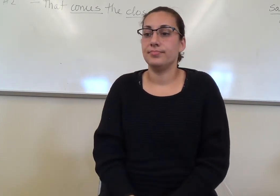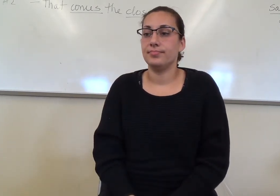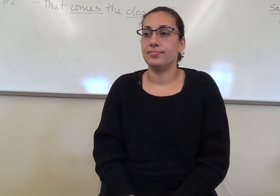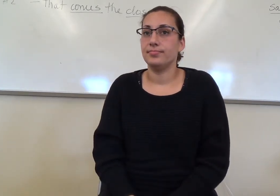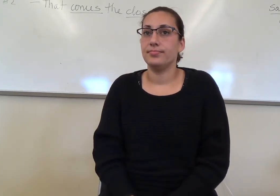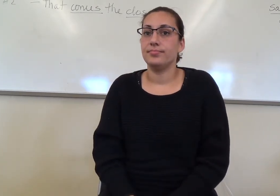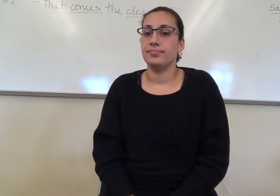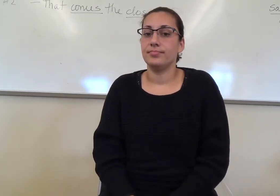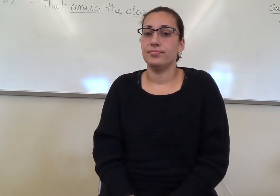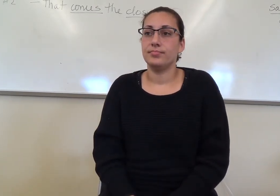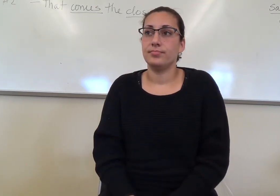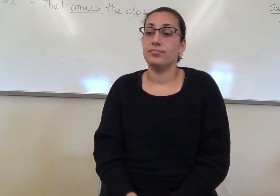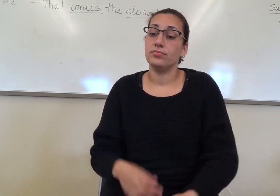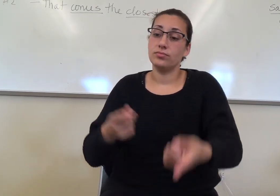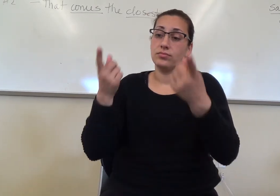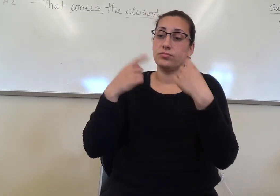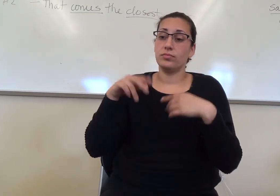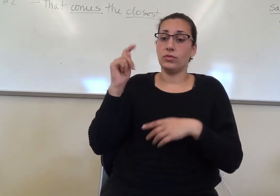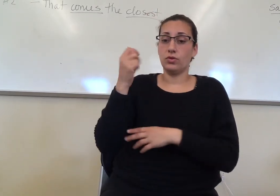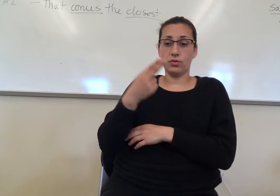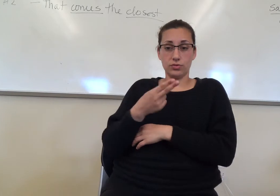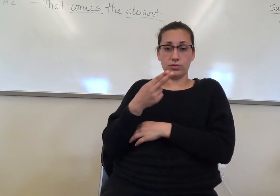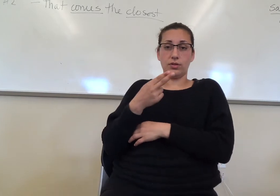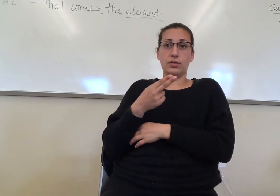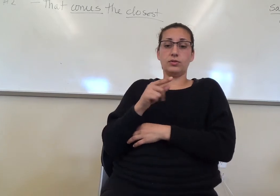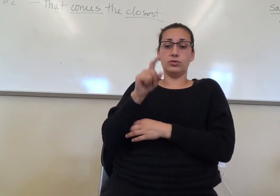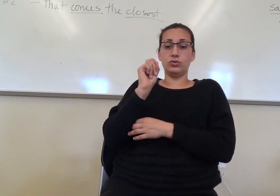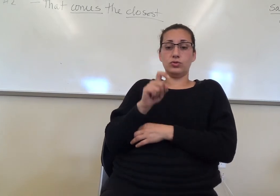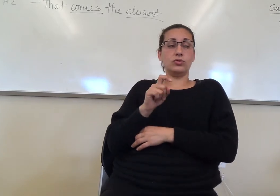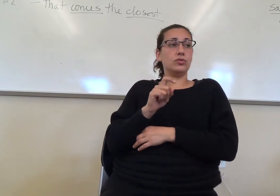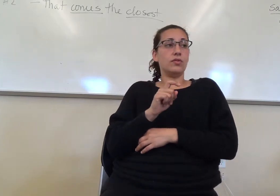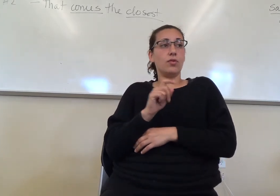Come on Thursday, ready to read something